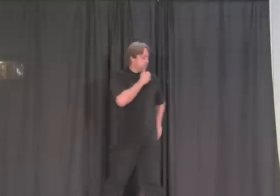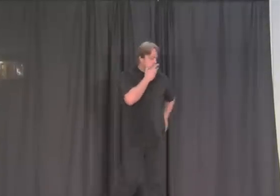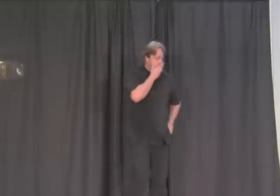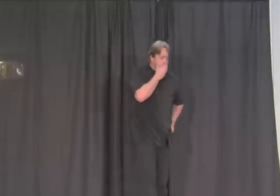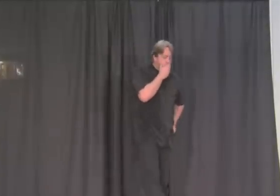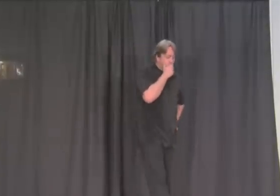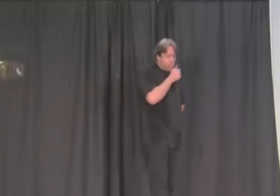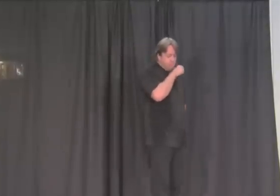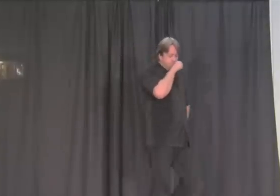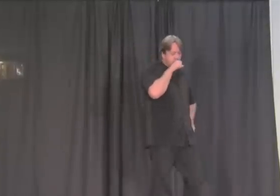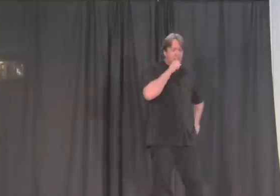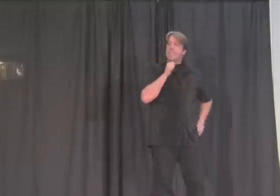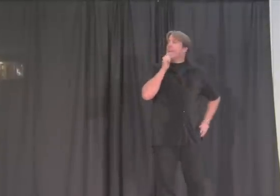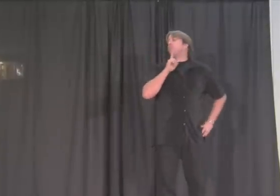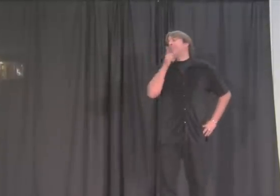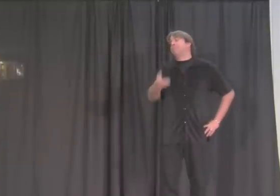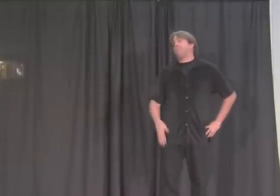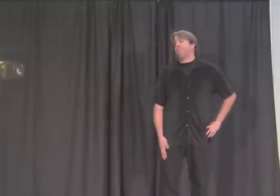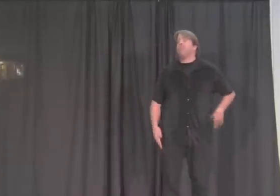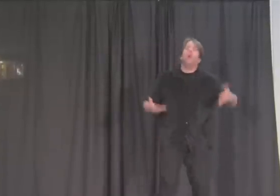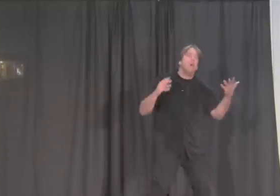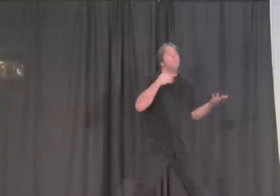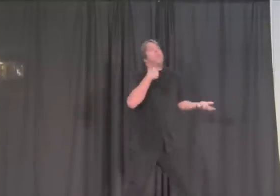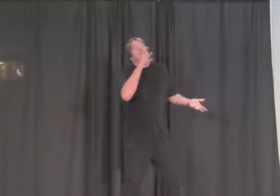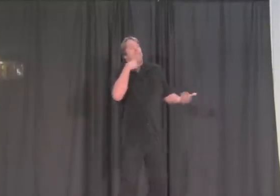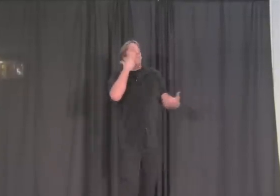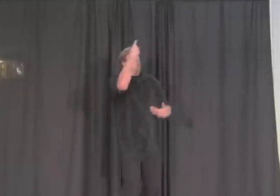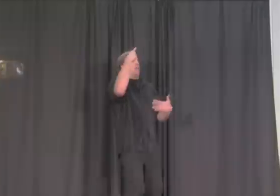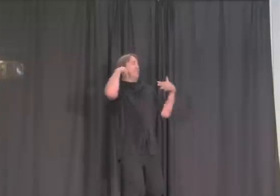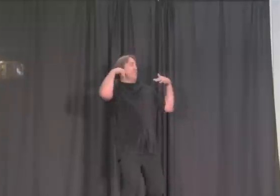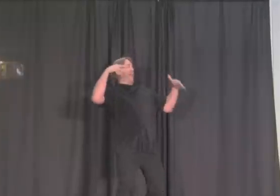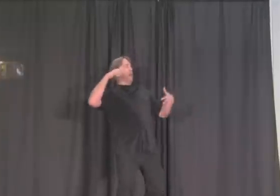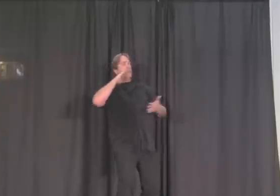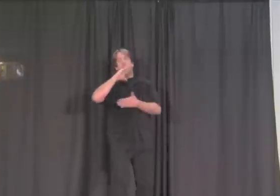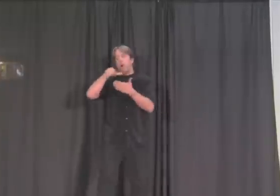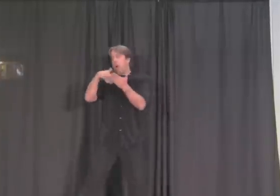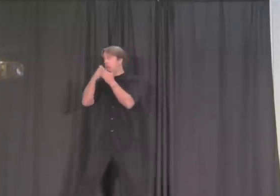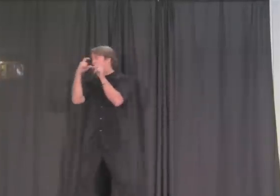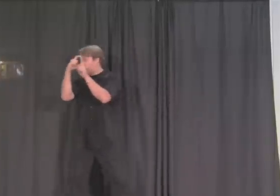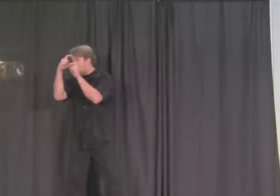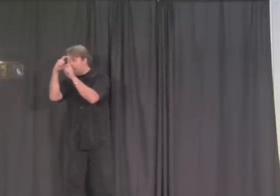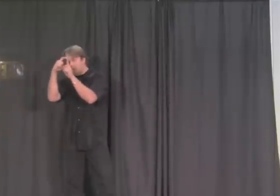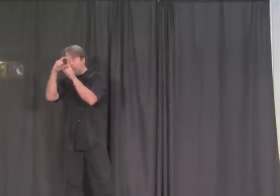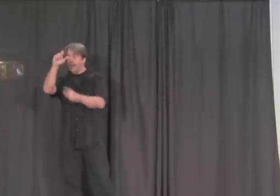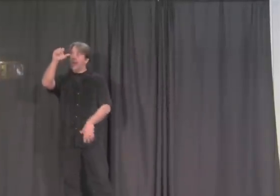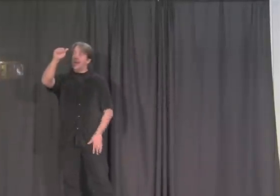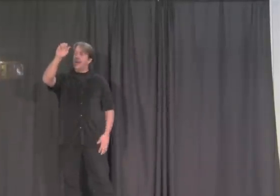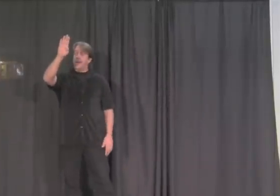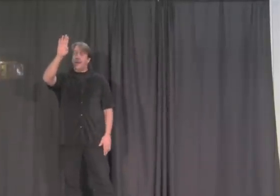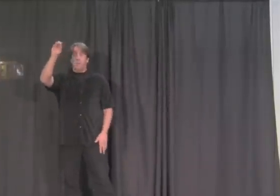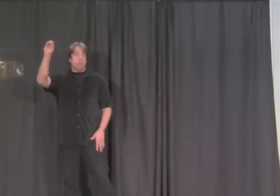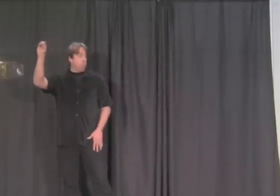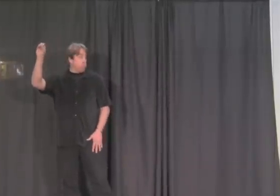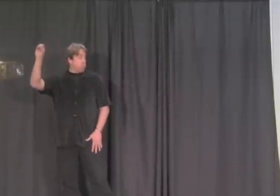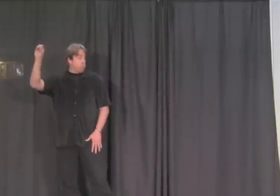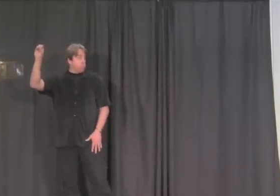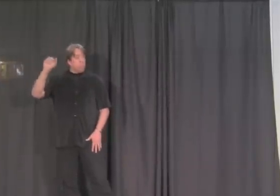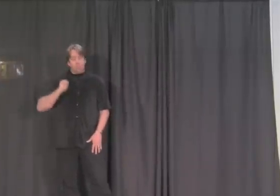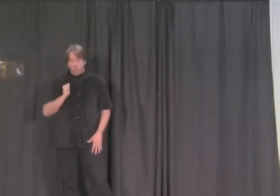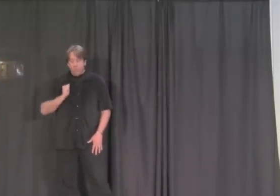My mother can talk. Okay, no she can't. My mother has one sound for every word in the English language.